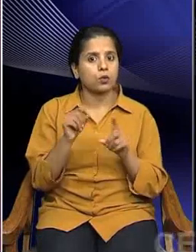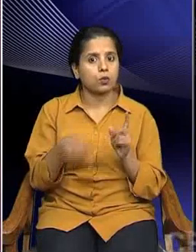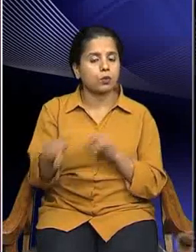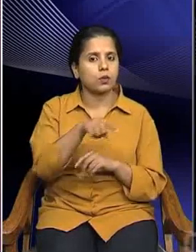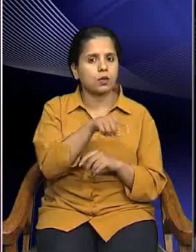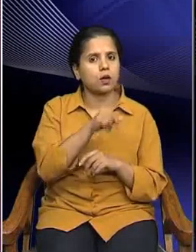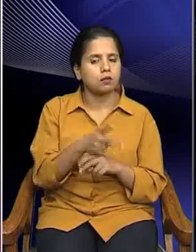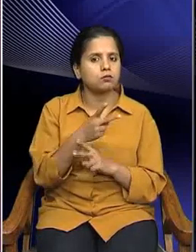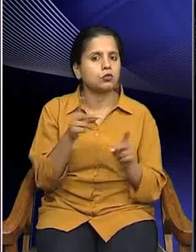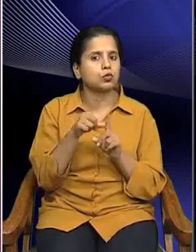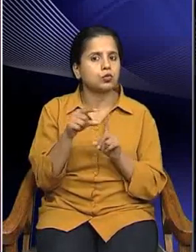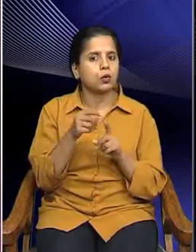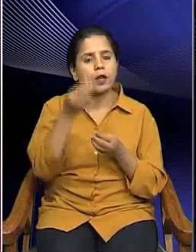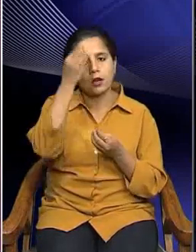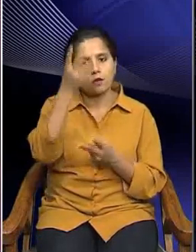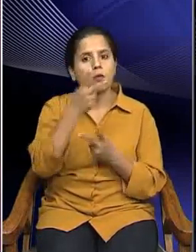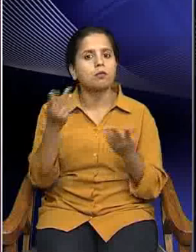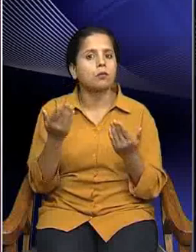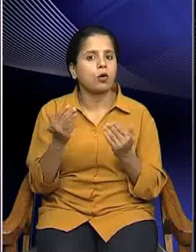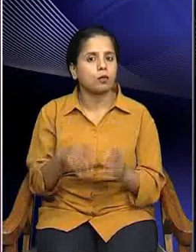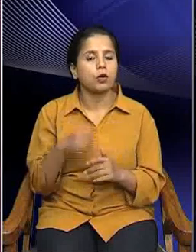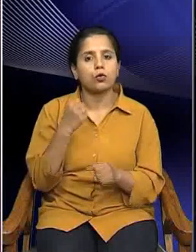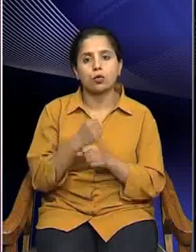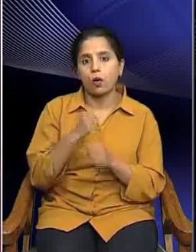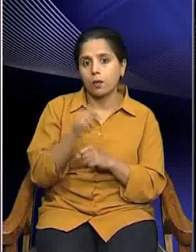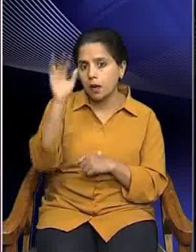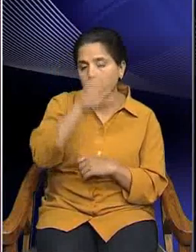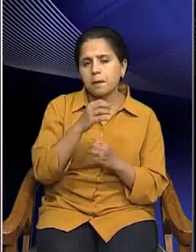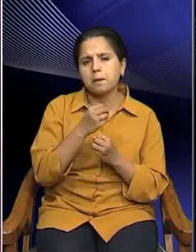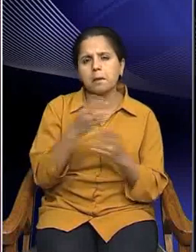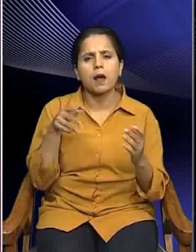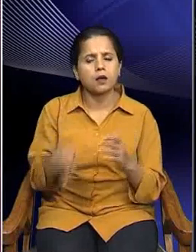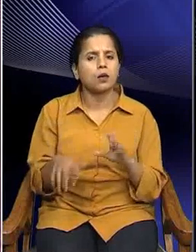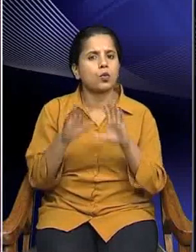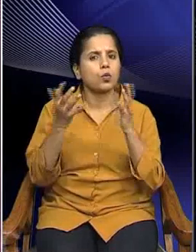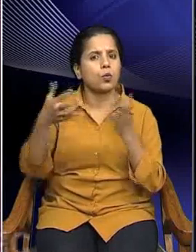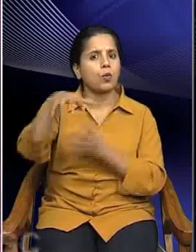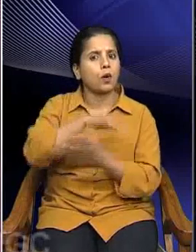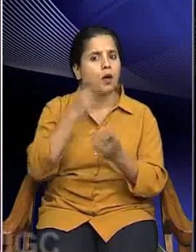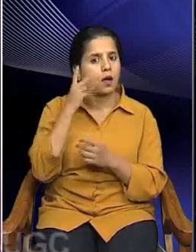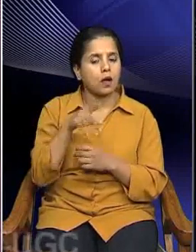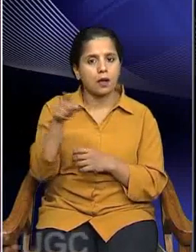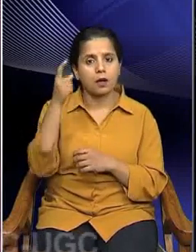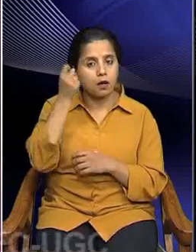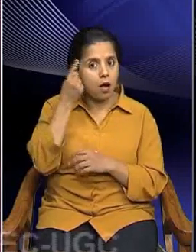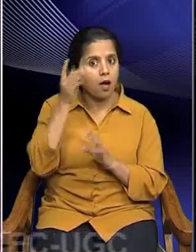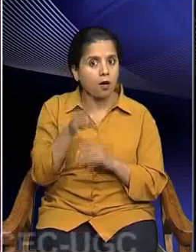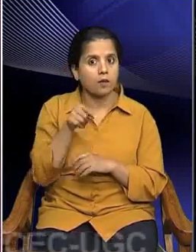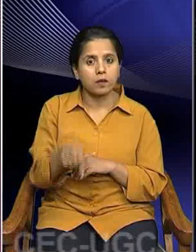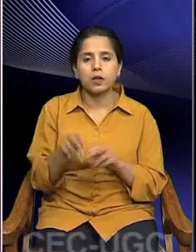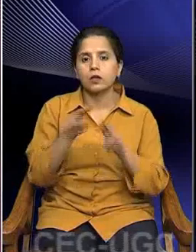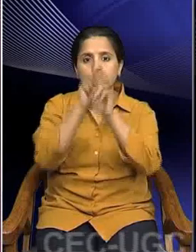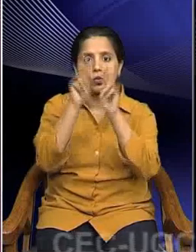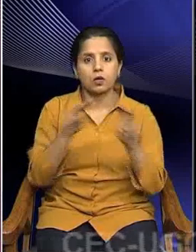to exercise their informed choices. Government of India and many governments across the world are signatory to the